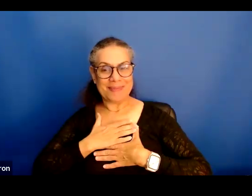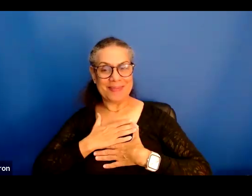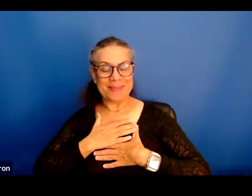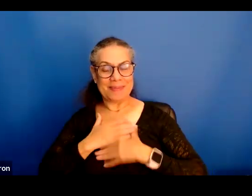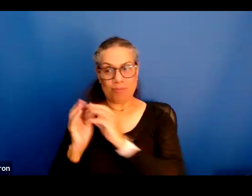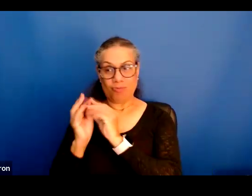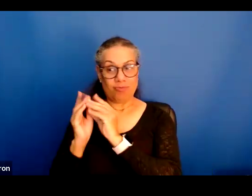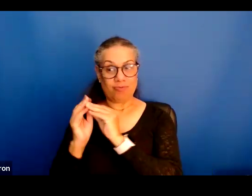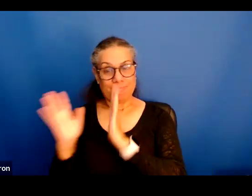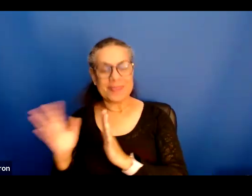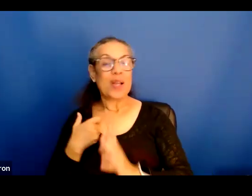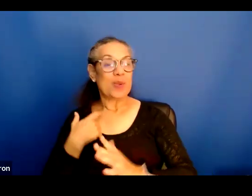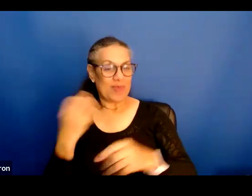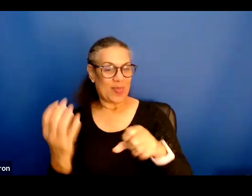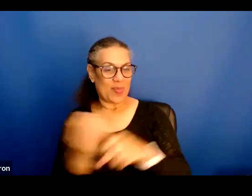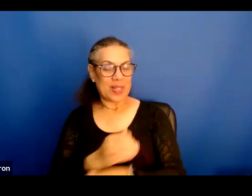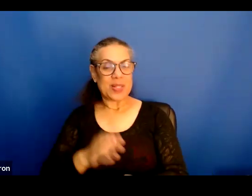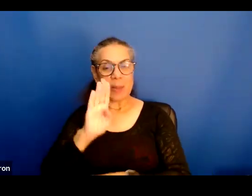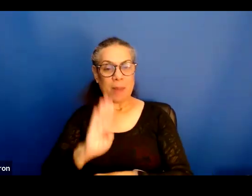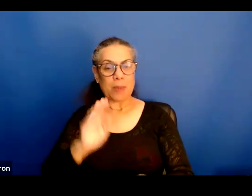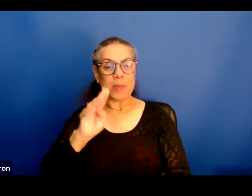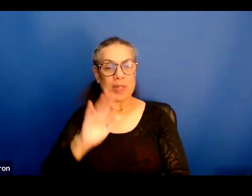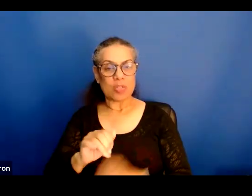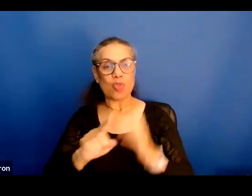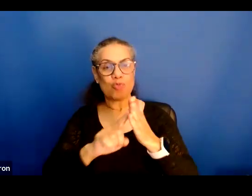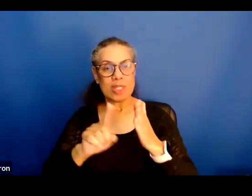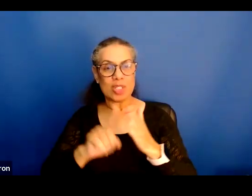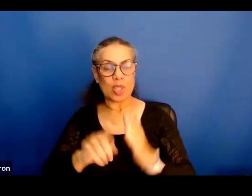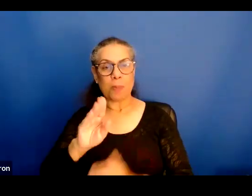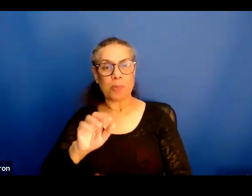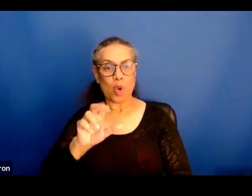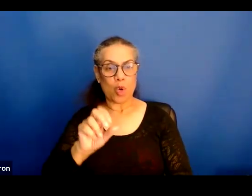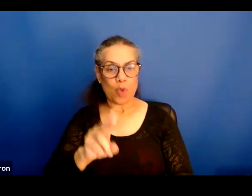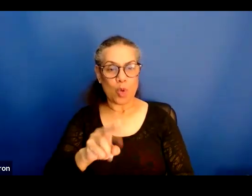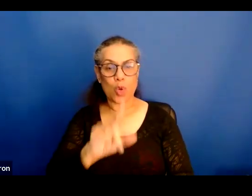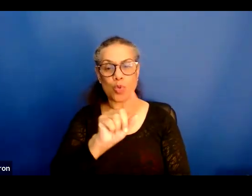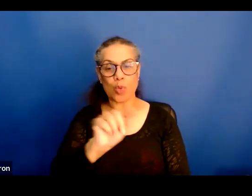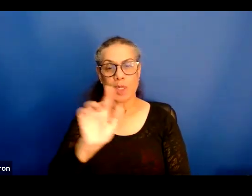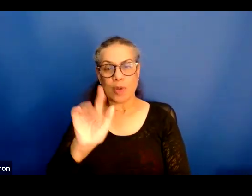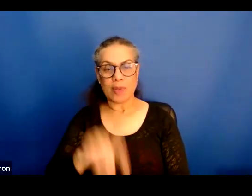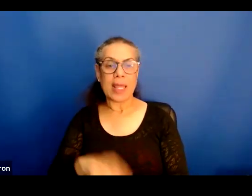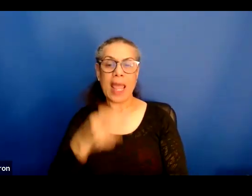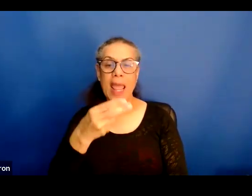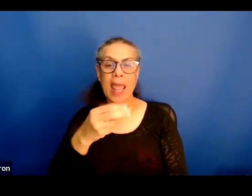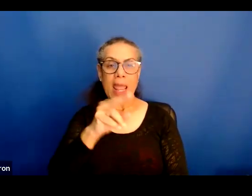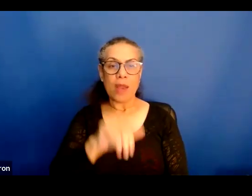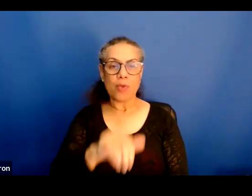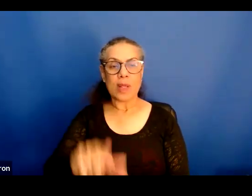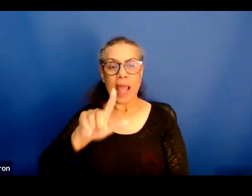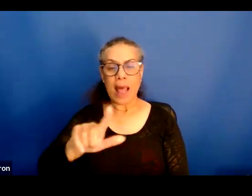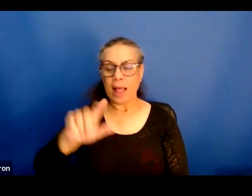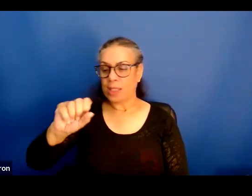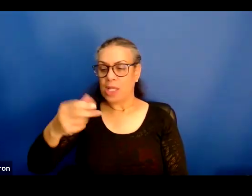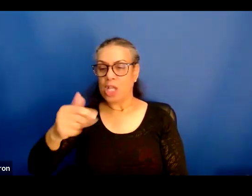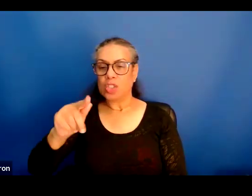know. Recipient of the Boston Municipal Research Bureau 2025 Henry L. Shattuck Public Service